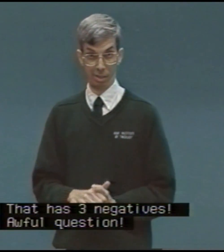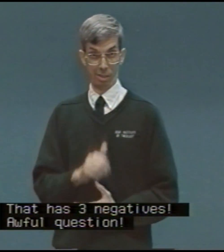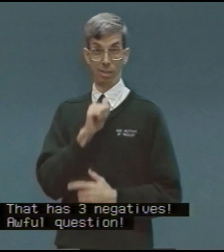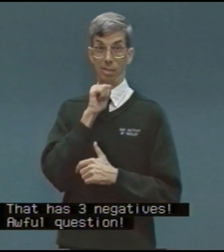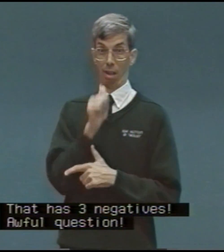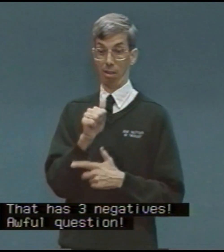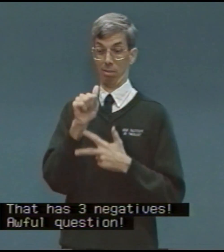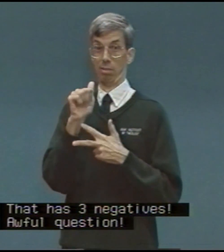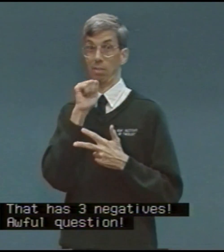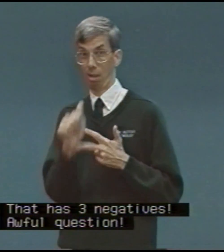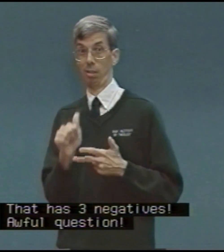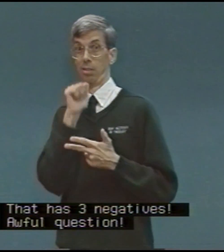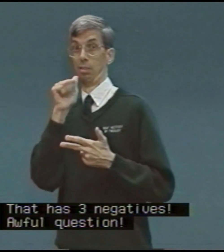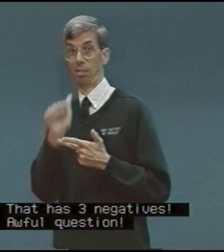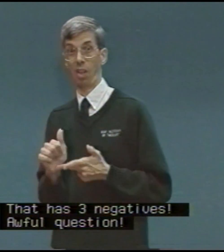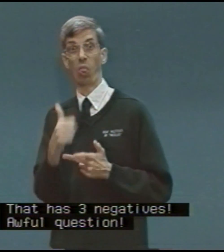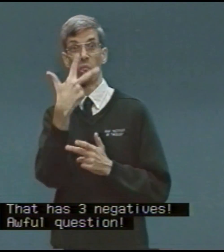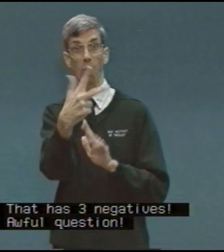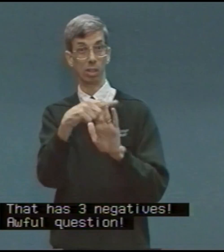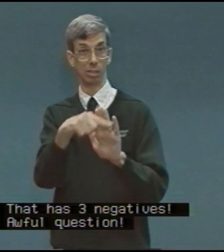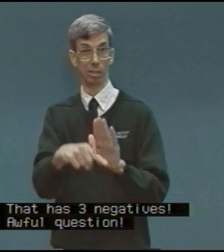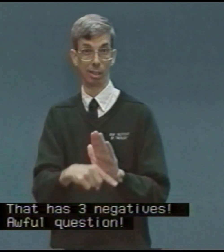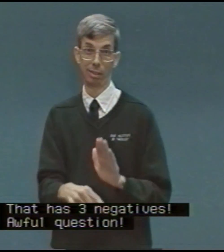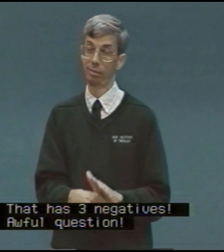That question has 3 negatives. Awful question.